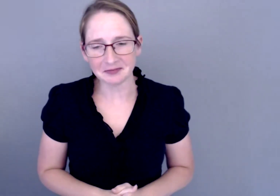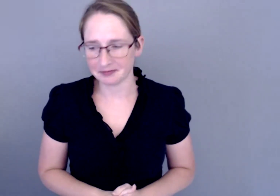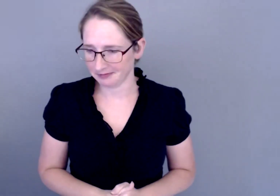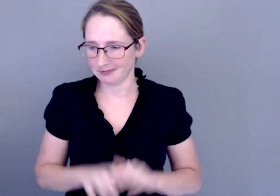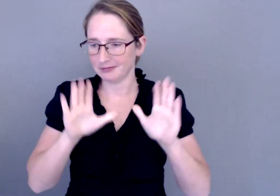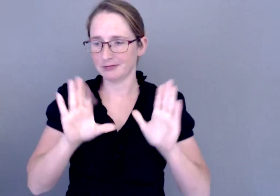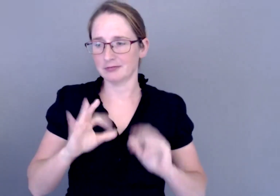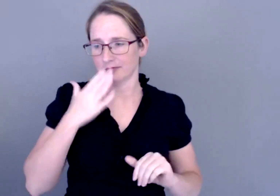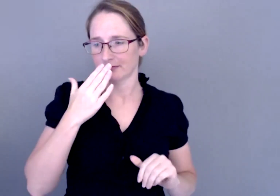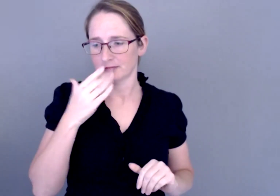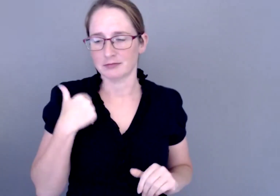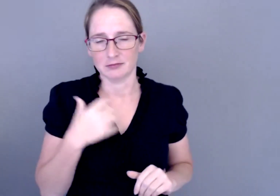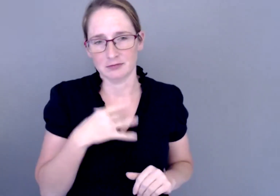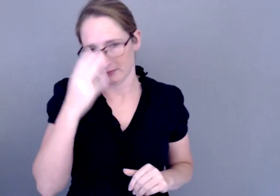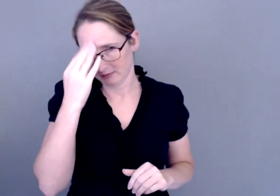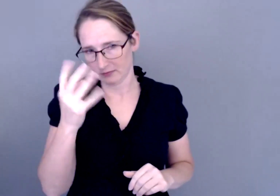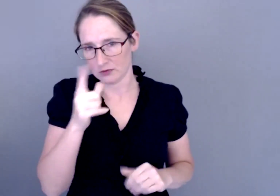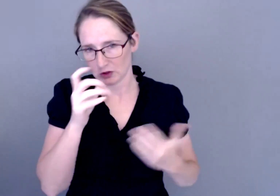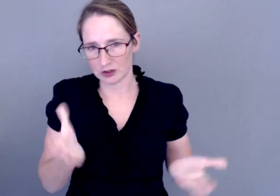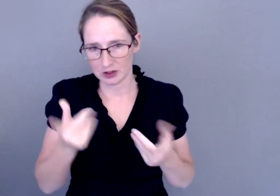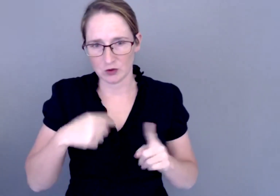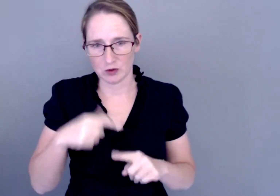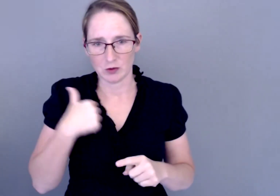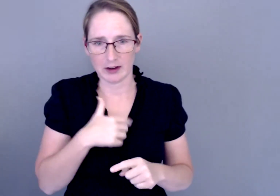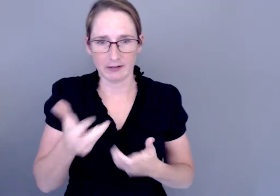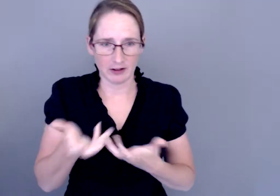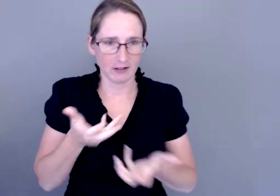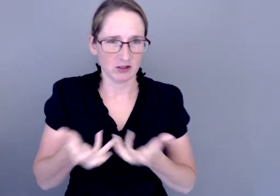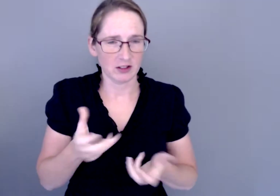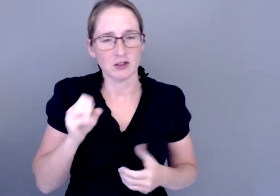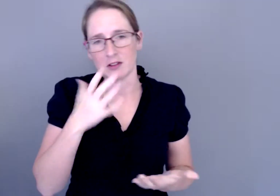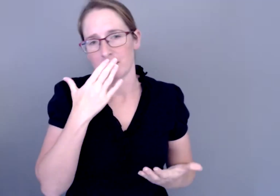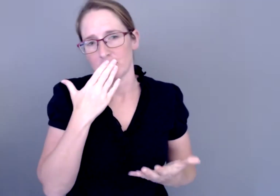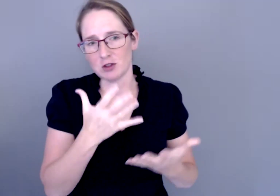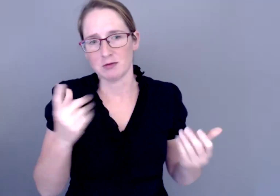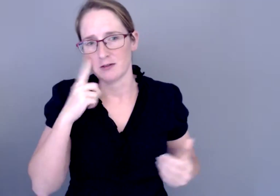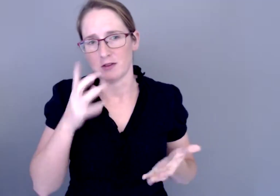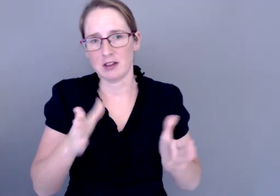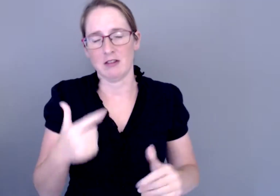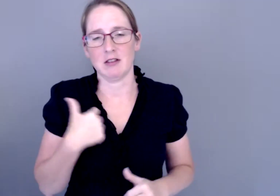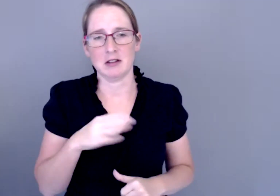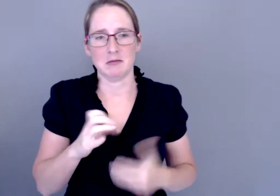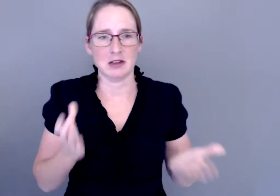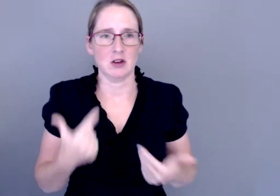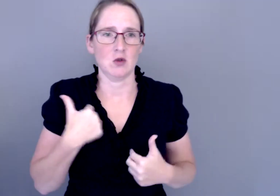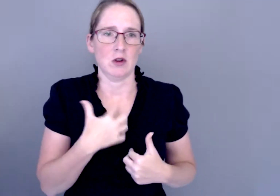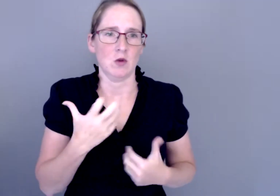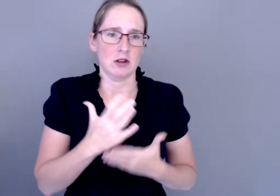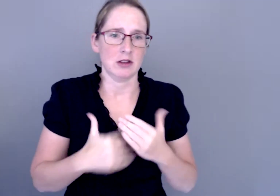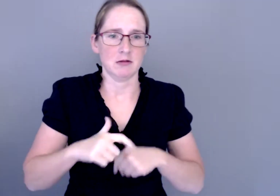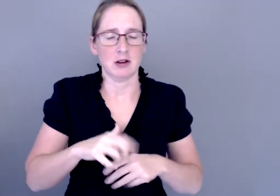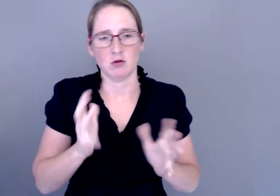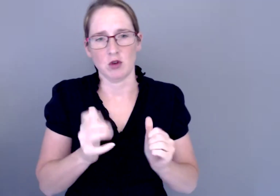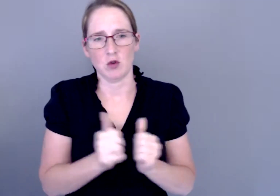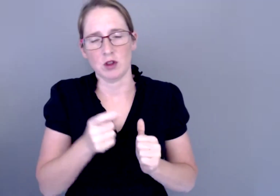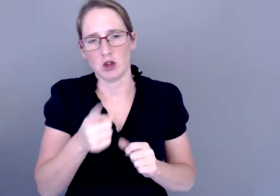Awesome. Thank you. We like to let you know who's here with us when we're having these conversations. And so thank you so much for allowing us to be here. We wanted to have some time to talk with you